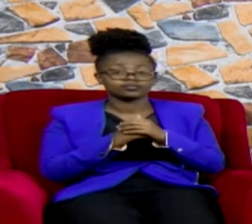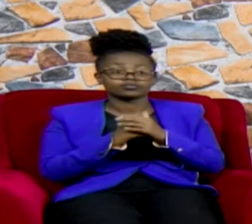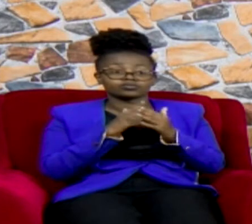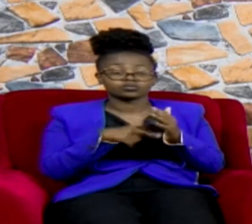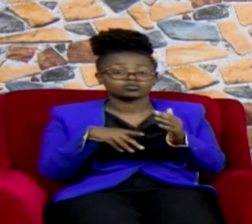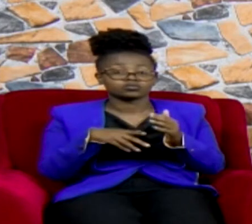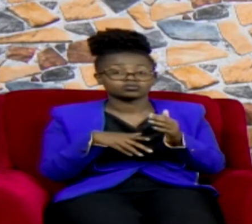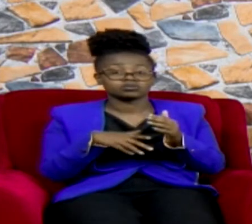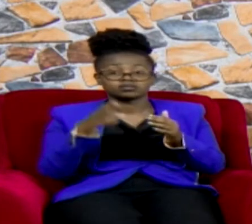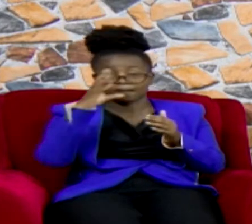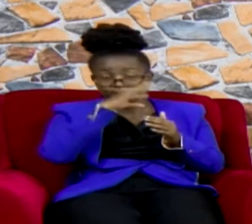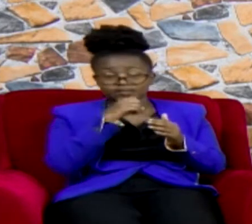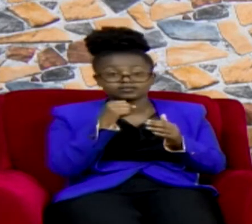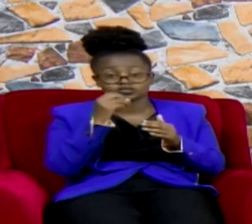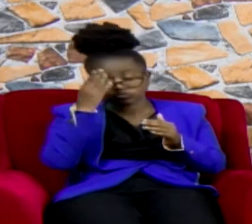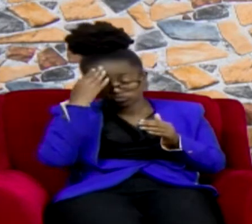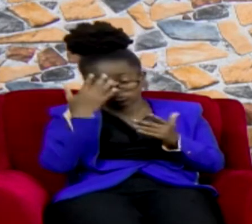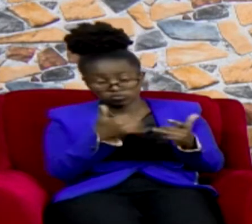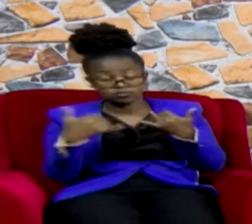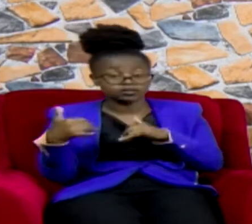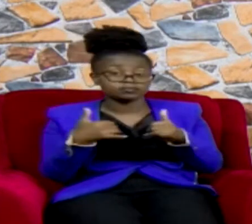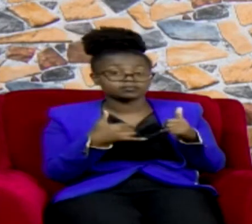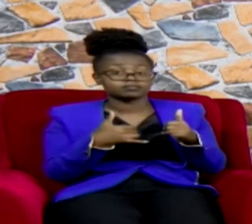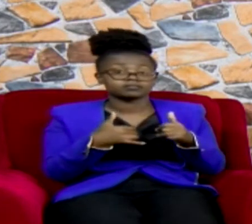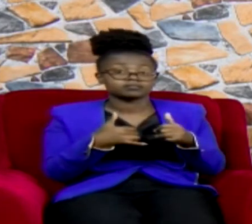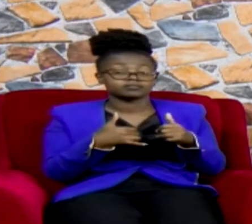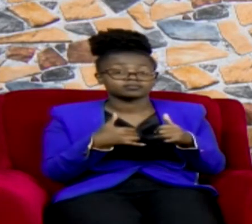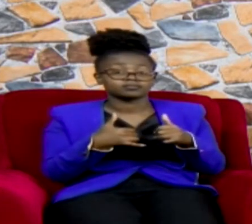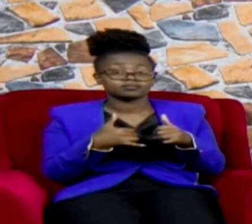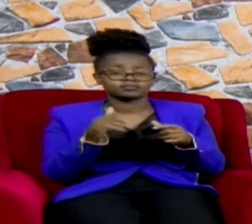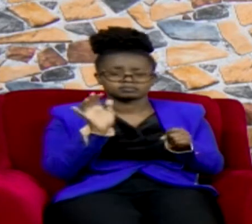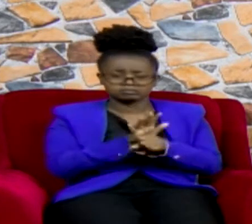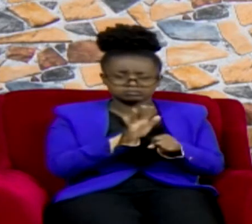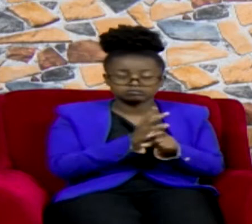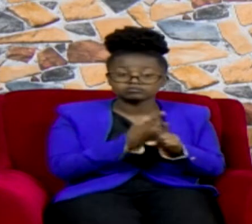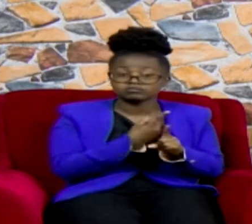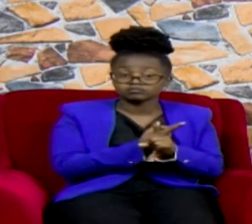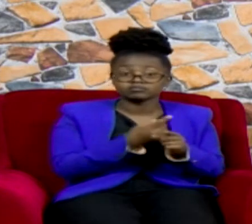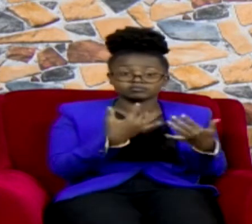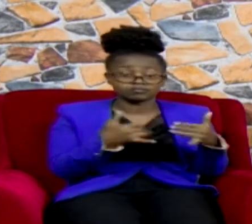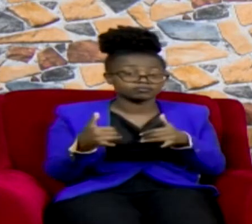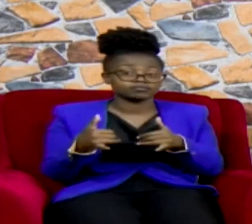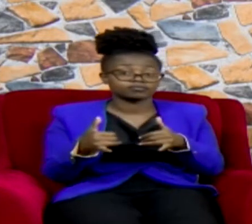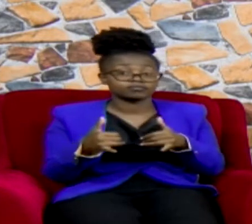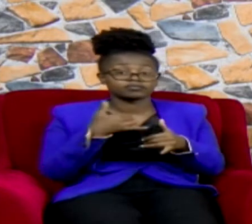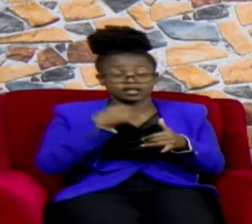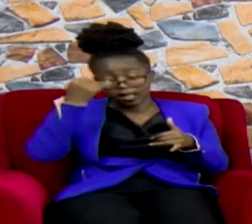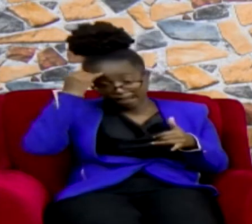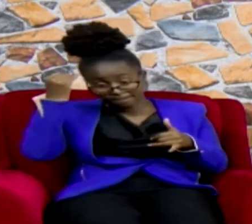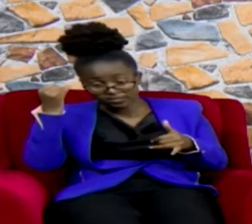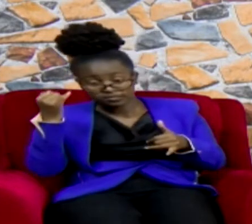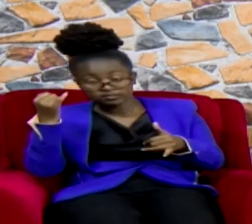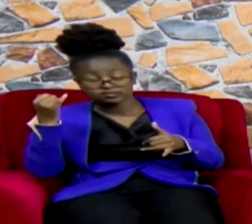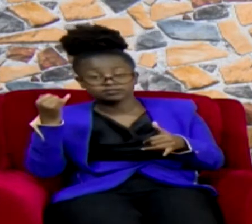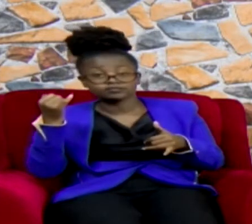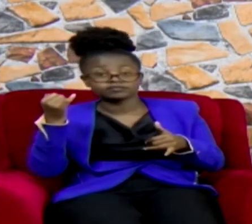what they lack, play is, there are so many types of the play. There's what we call imaginative of the created